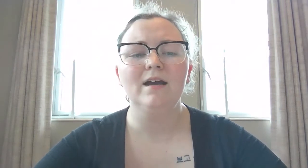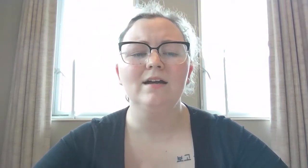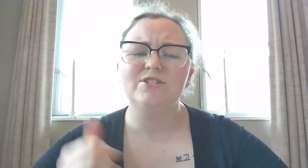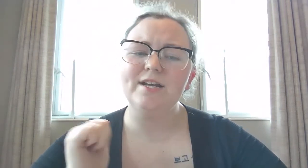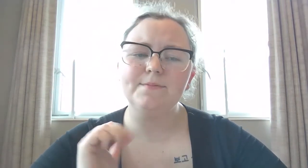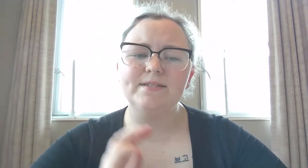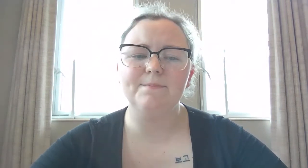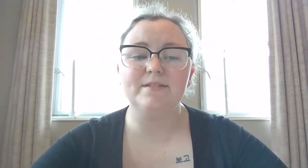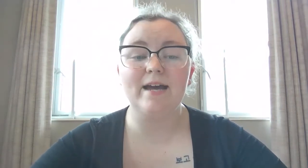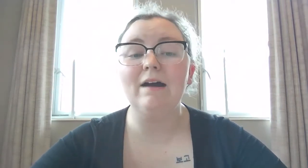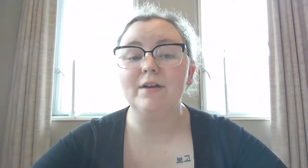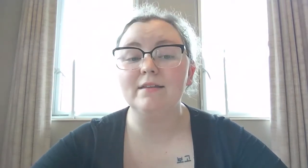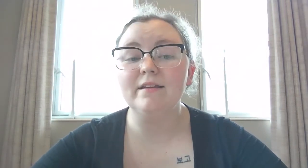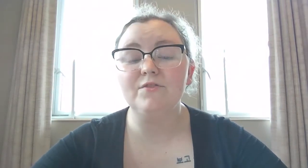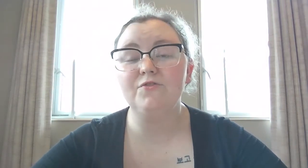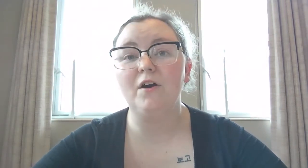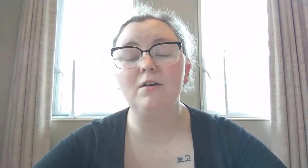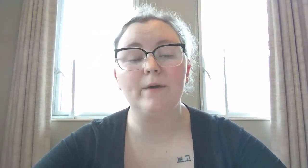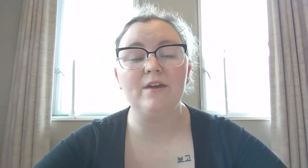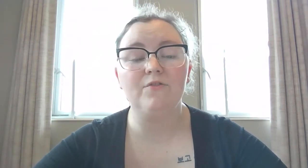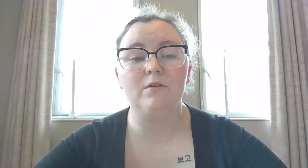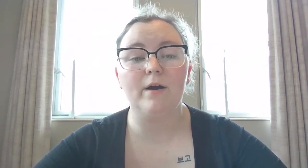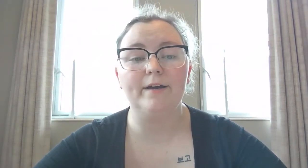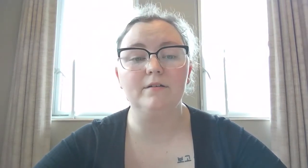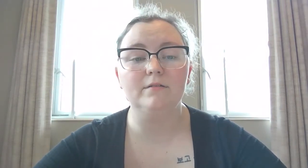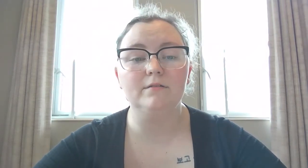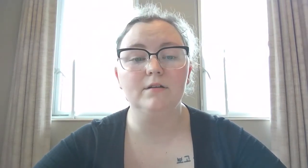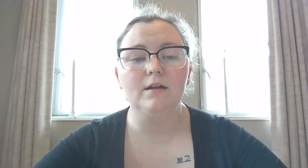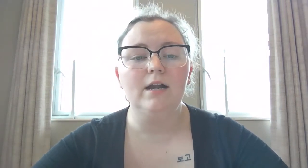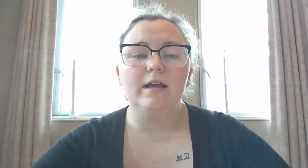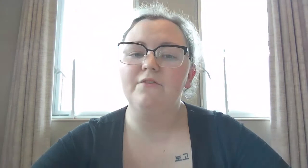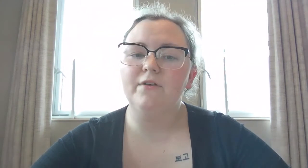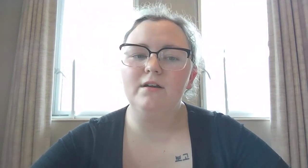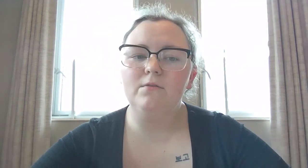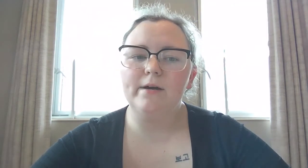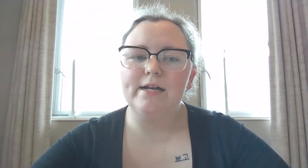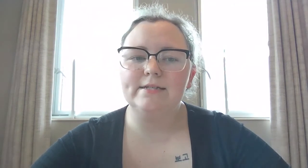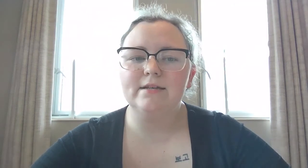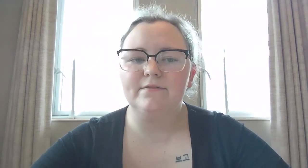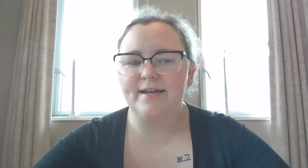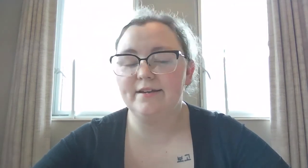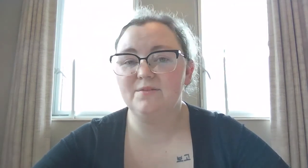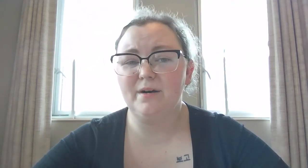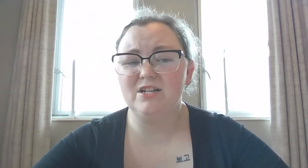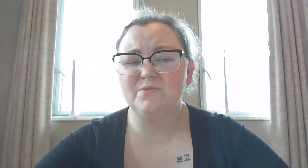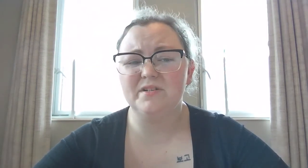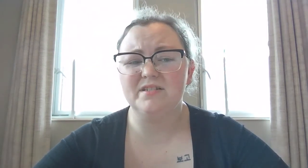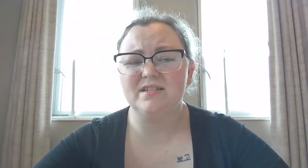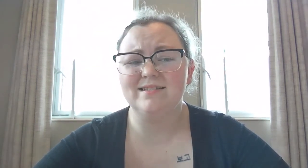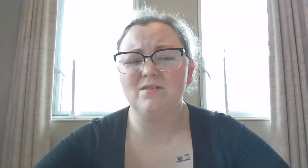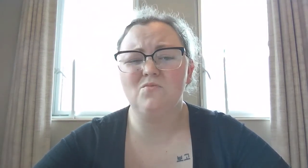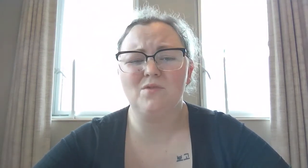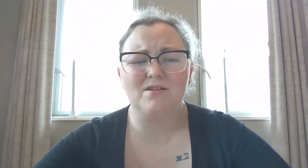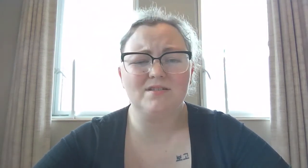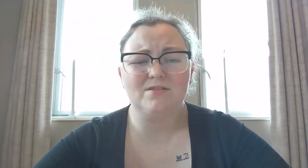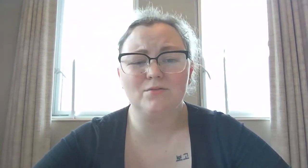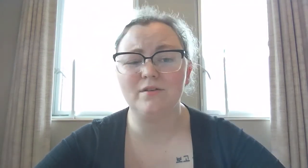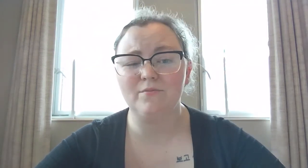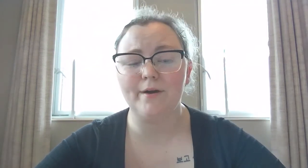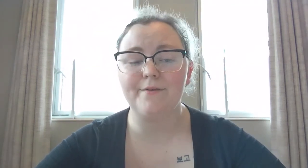Jacob skipped town and lived far away for a while. If running away instead of taking your punishment is a worst sort of brother thing to